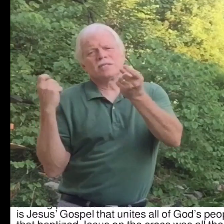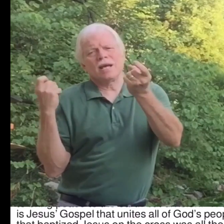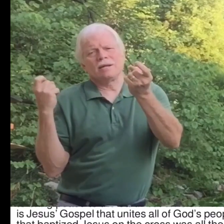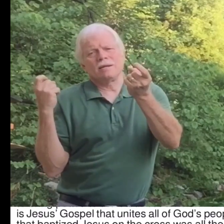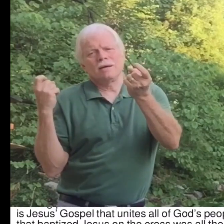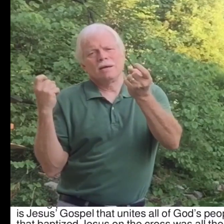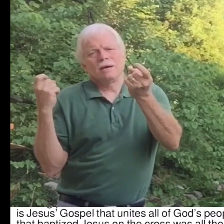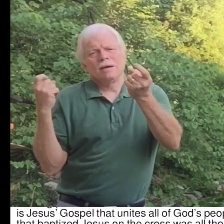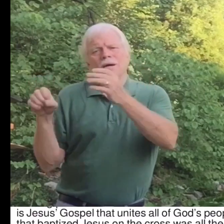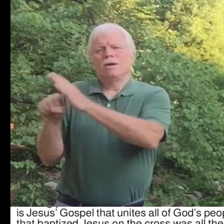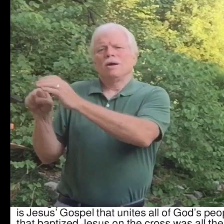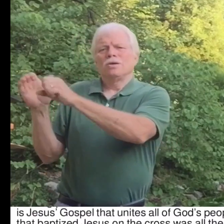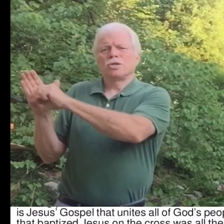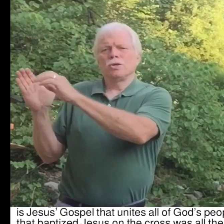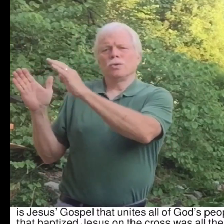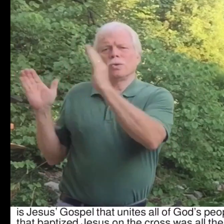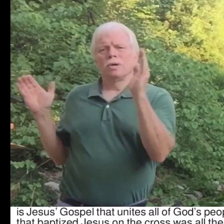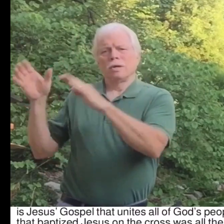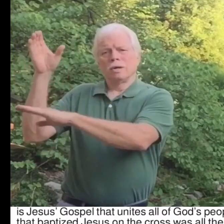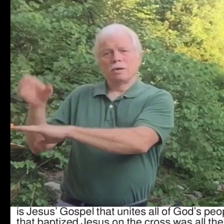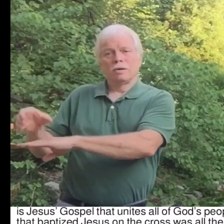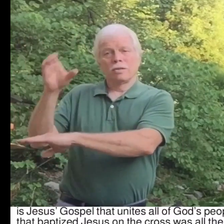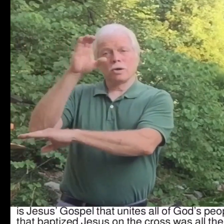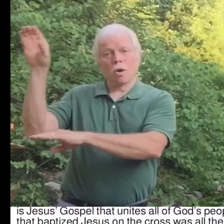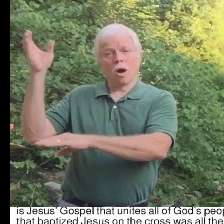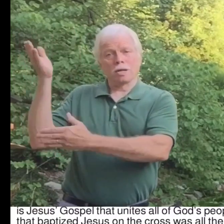sin to the cross.